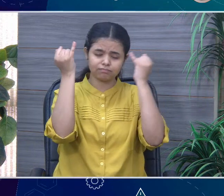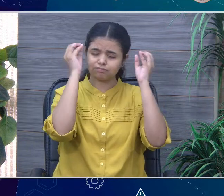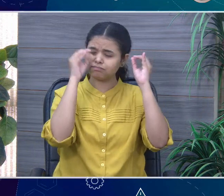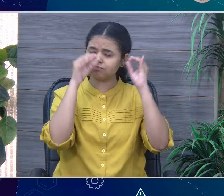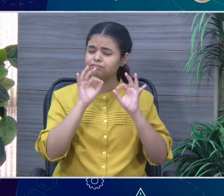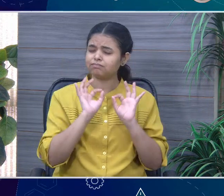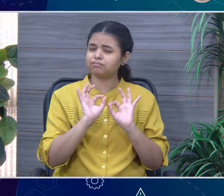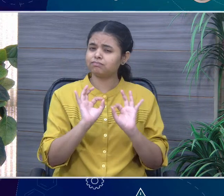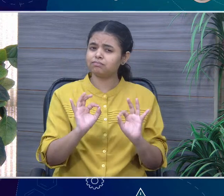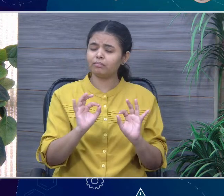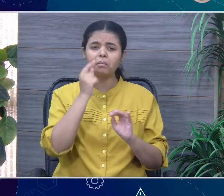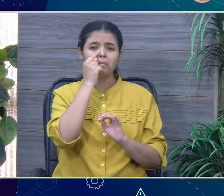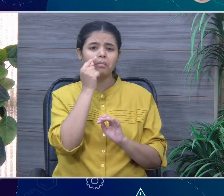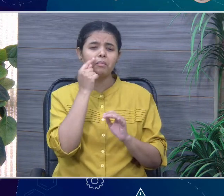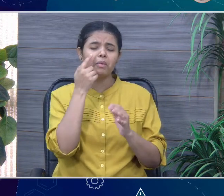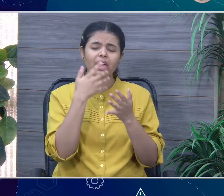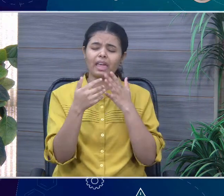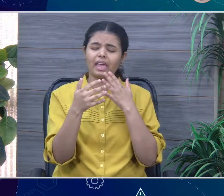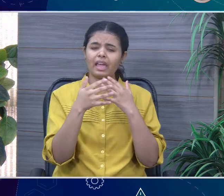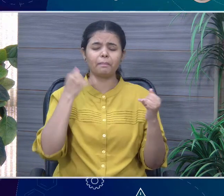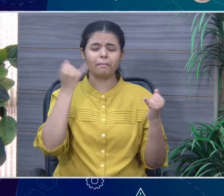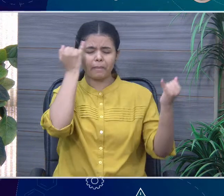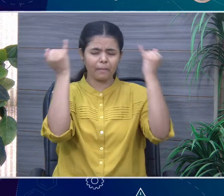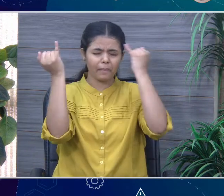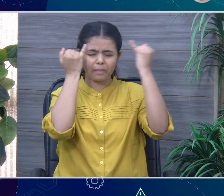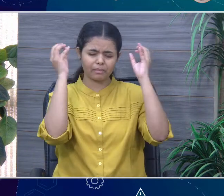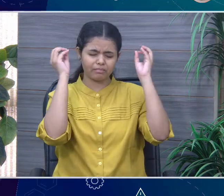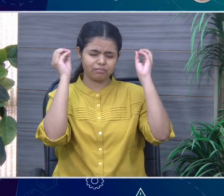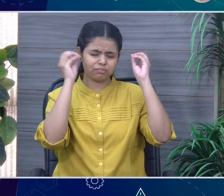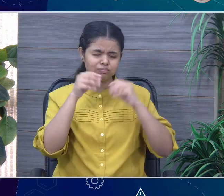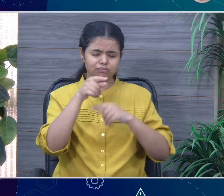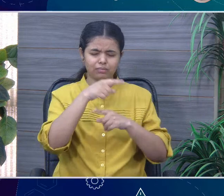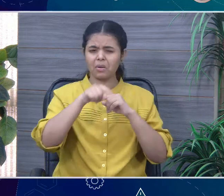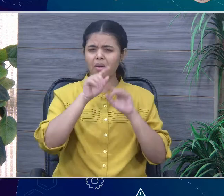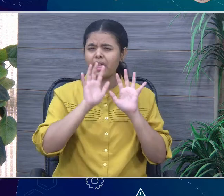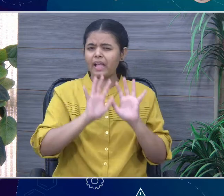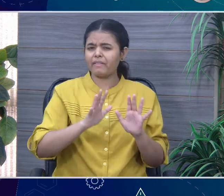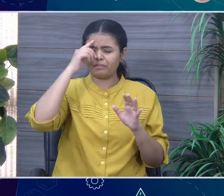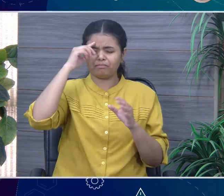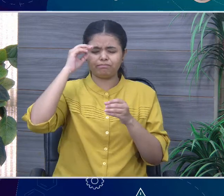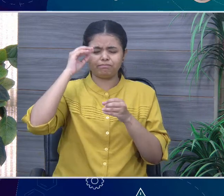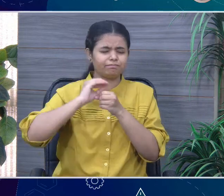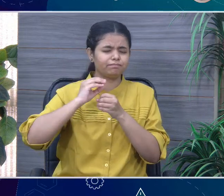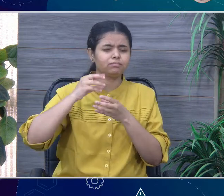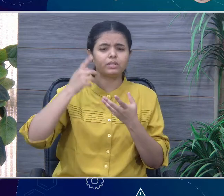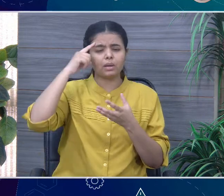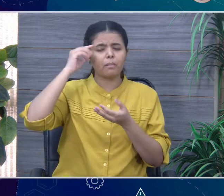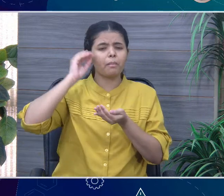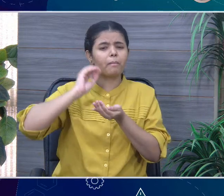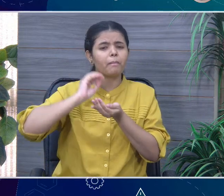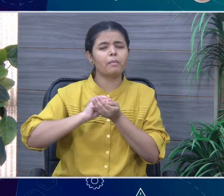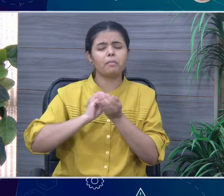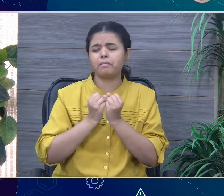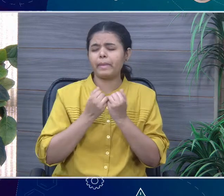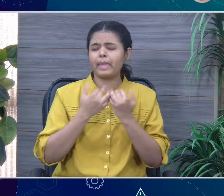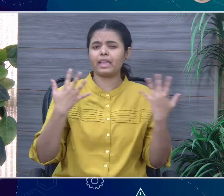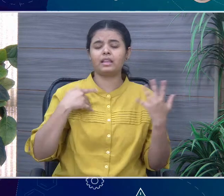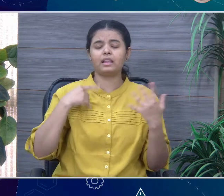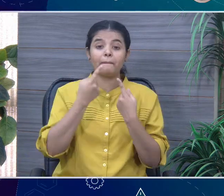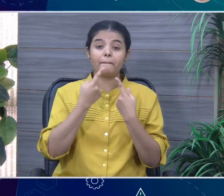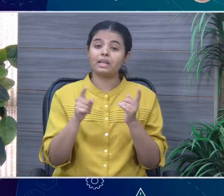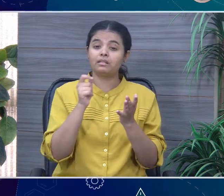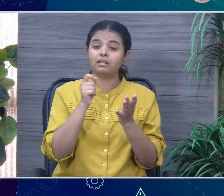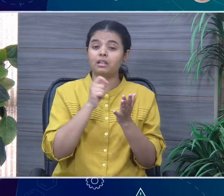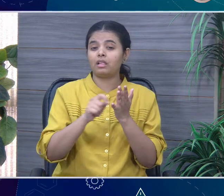or she is bubbling with ideas. He or she has many ideas, but is very restless in